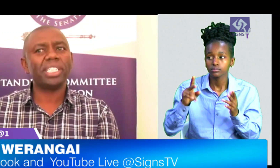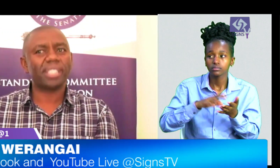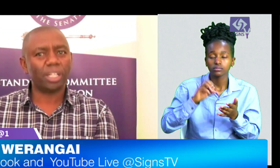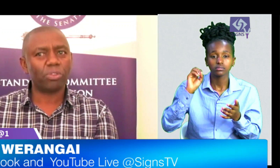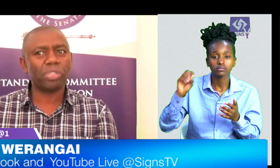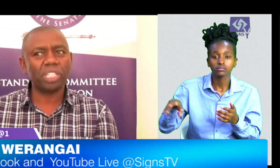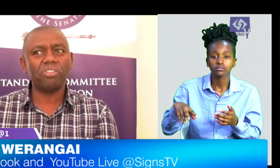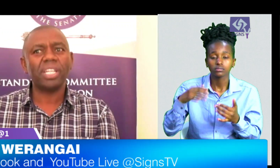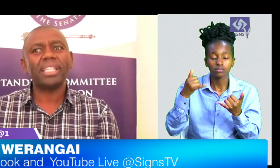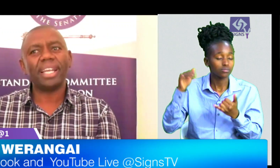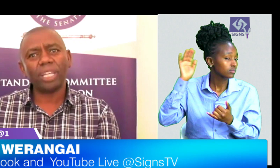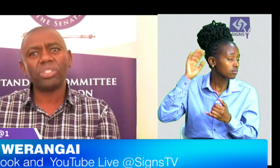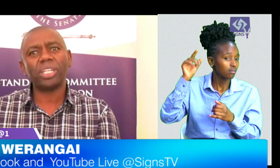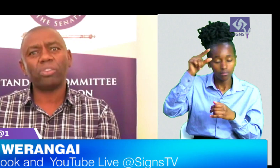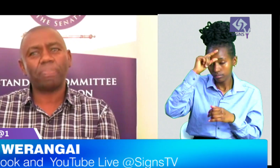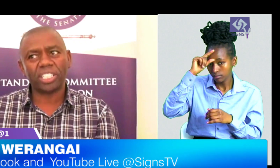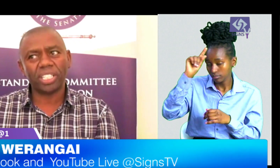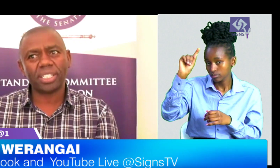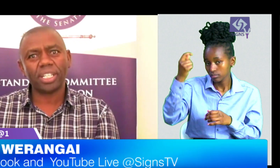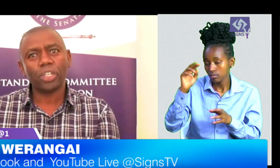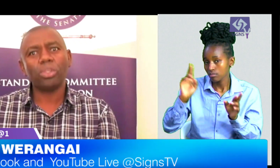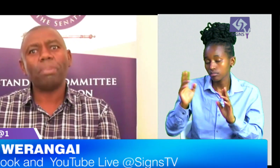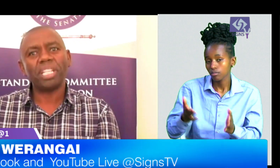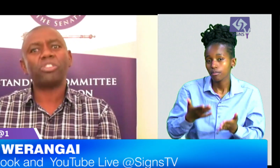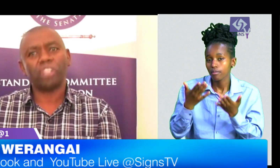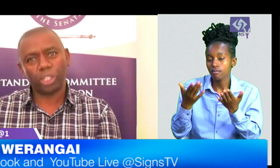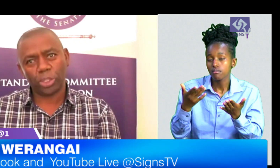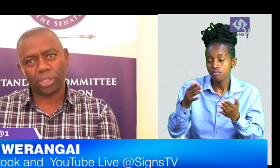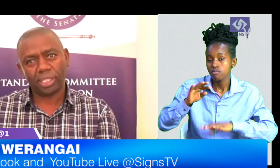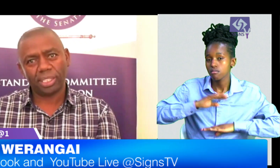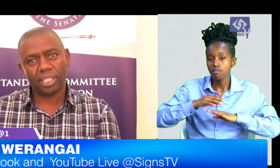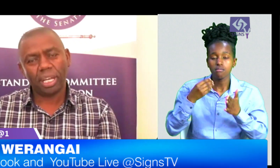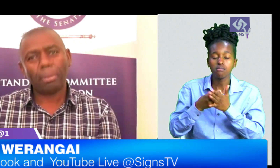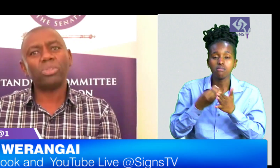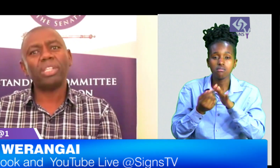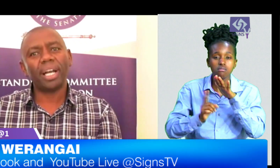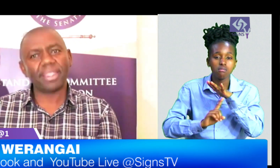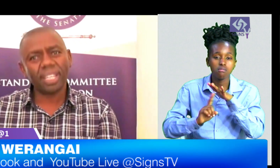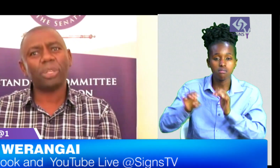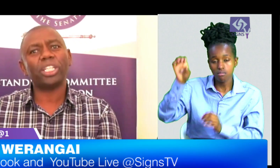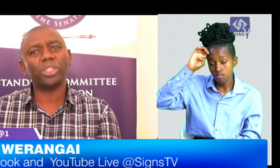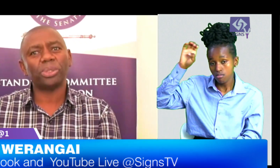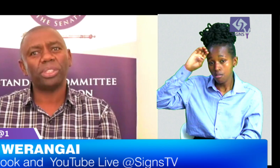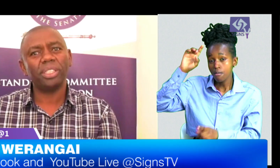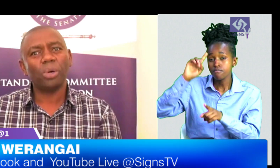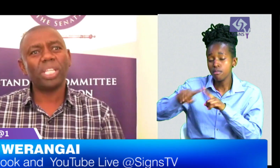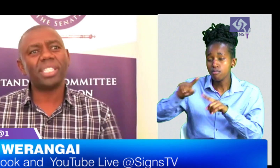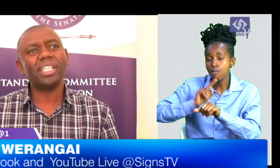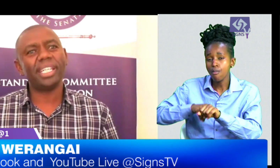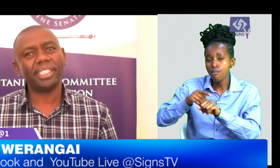upon itself to give the lion's share of budget to the Ministry of Education. But with that allocation, we are still